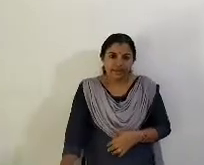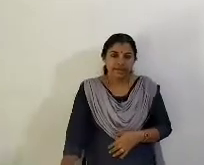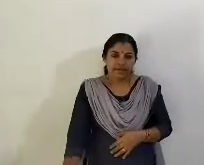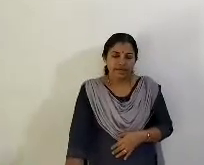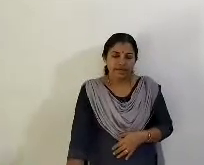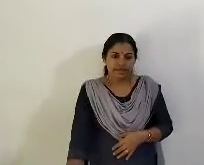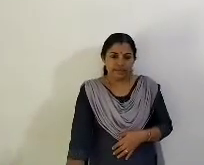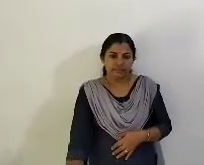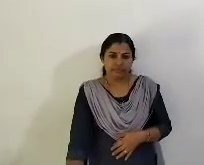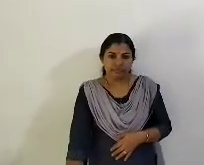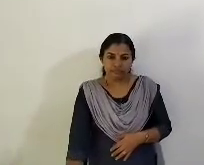Here,